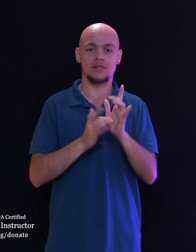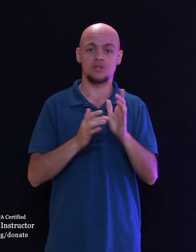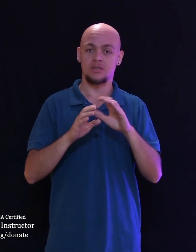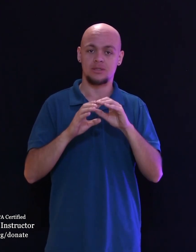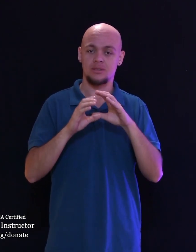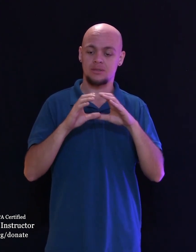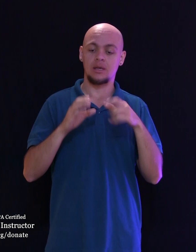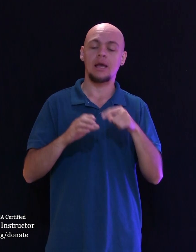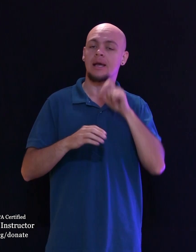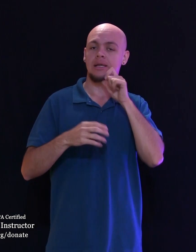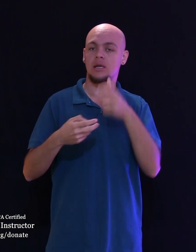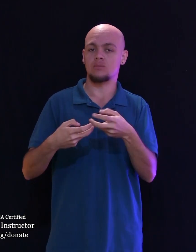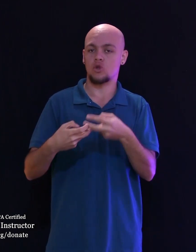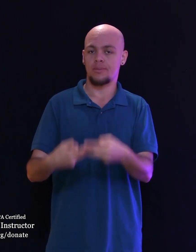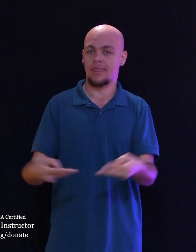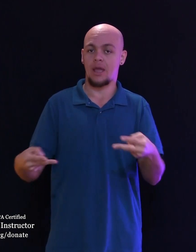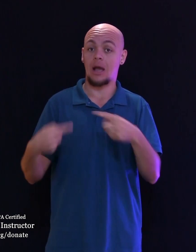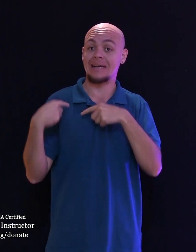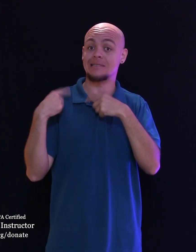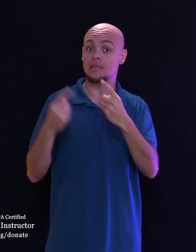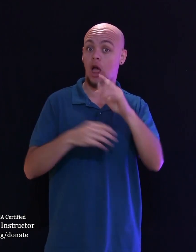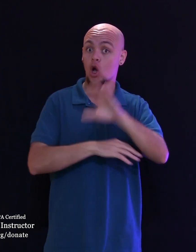is not supposed to be in the manger until Christmas Day.